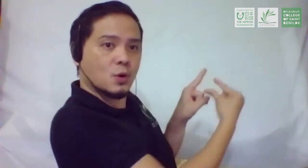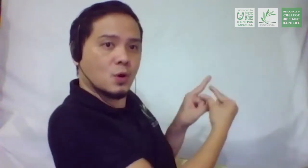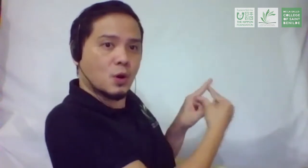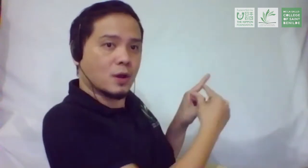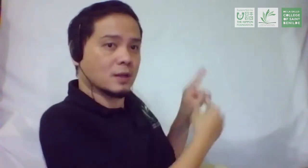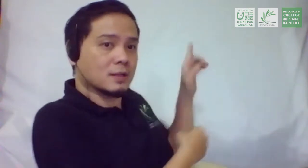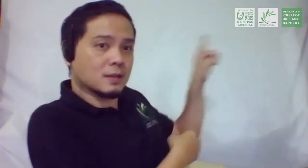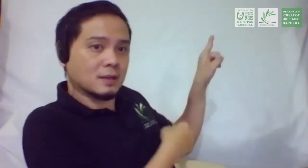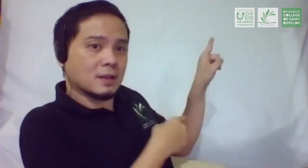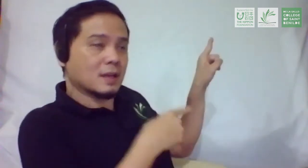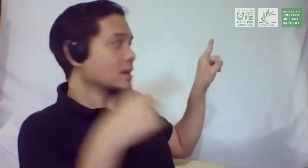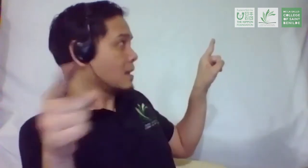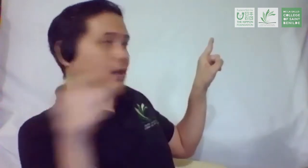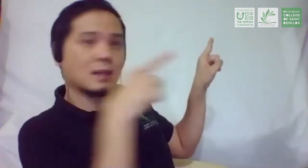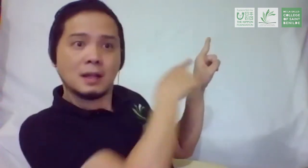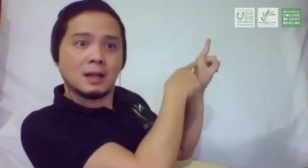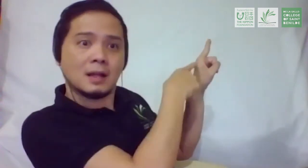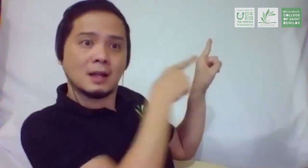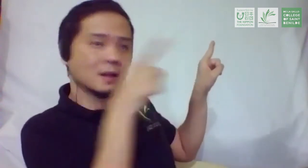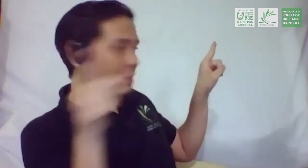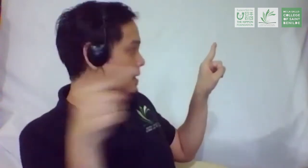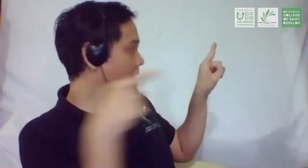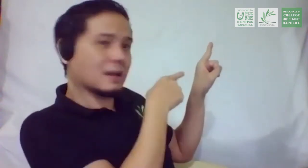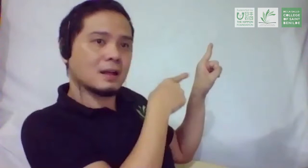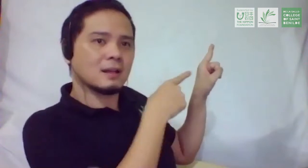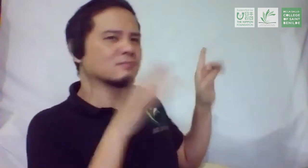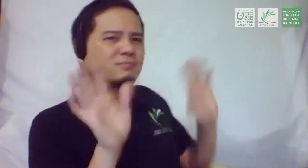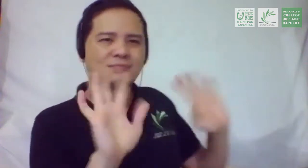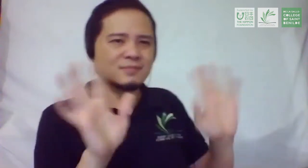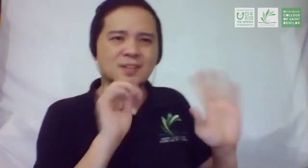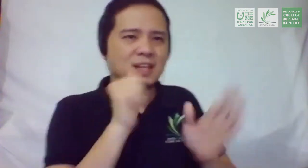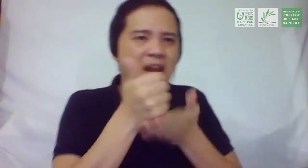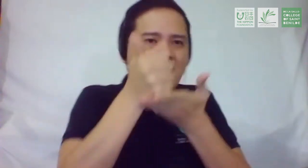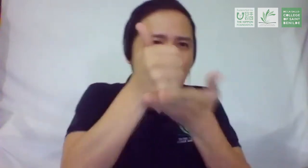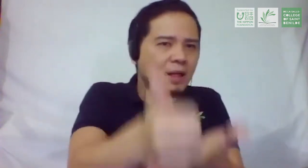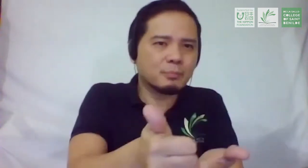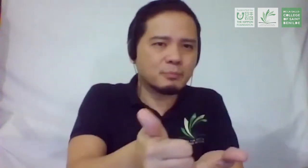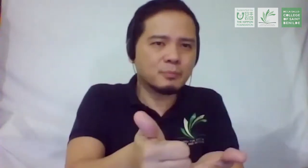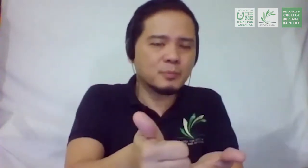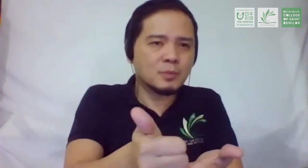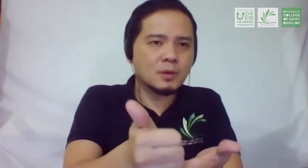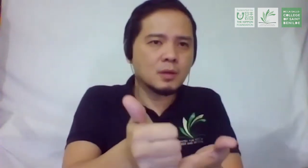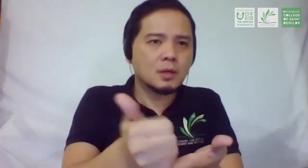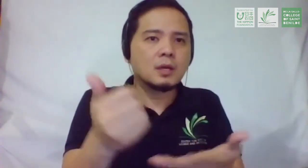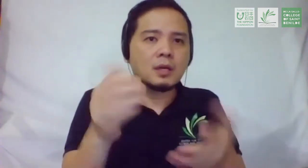the student. What helps the student is they learn how to visualize.